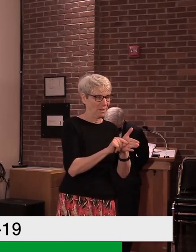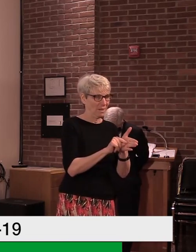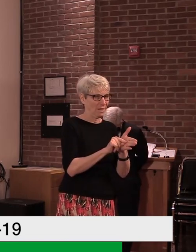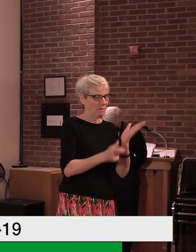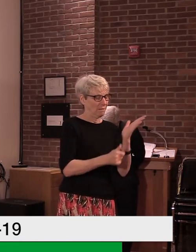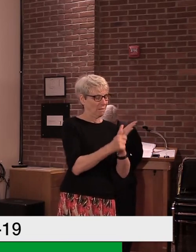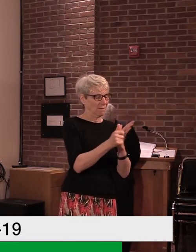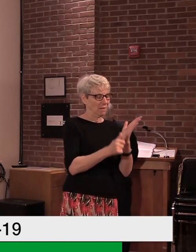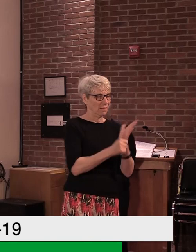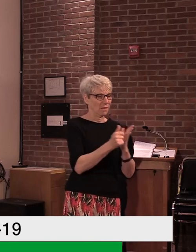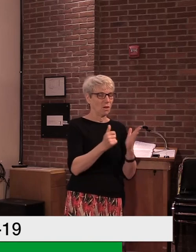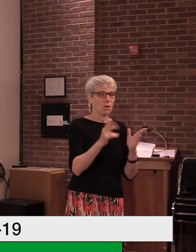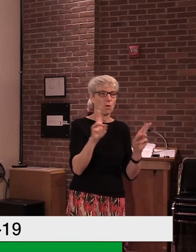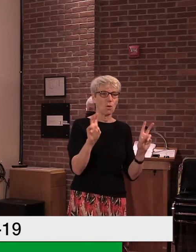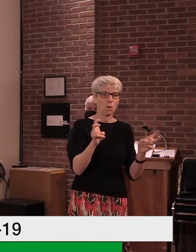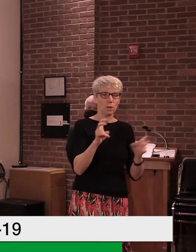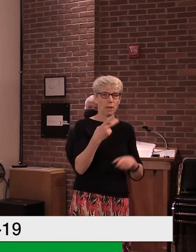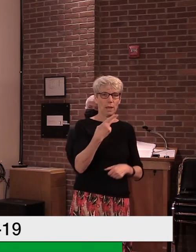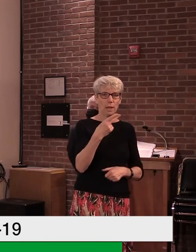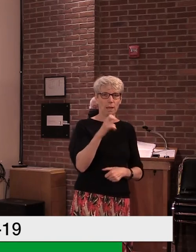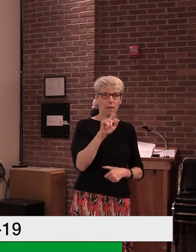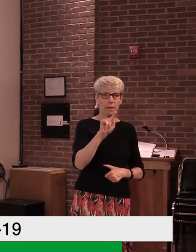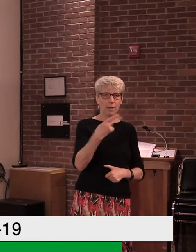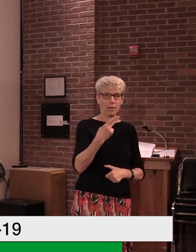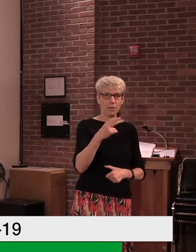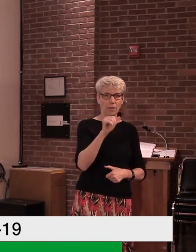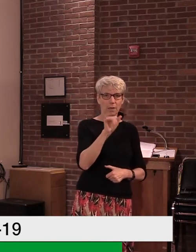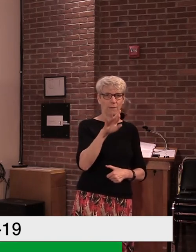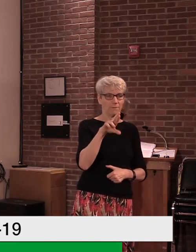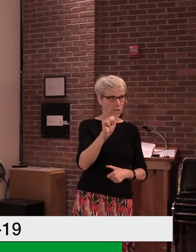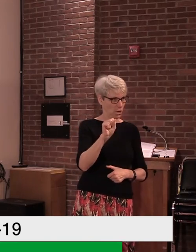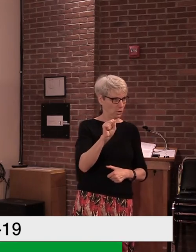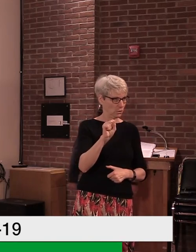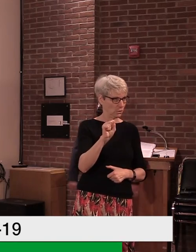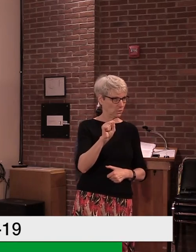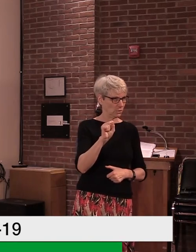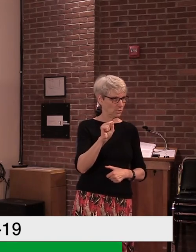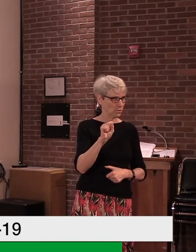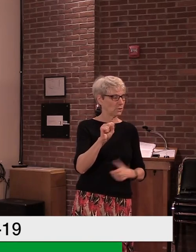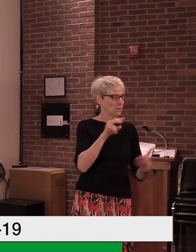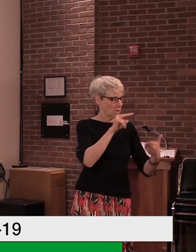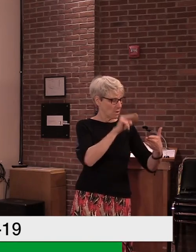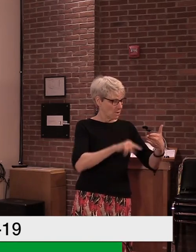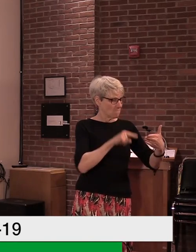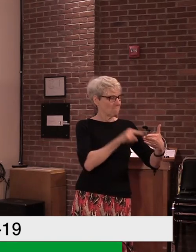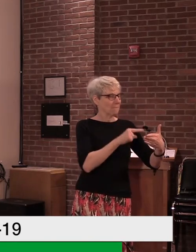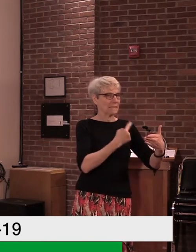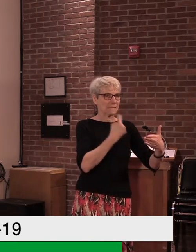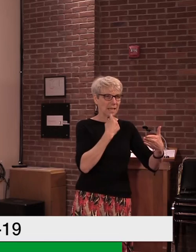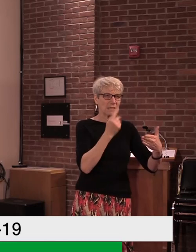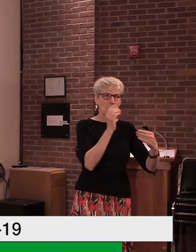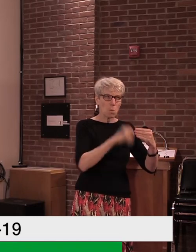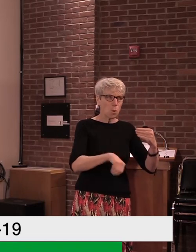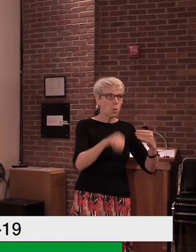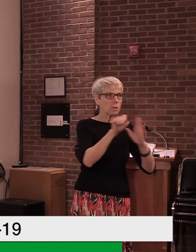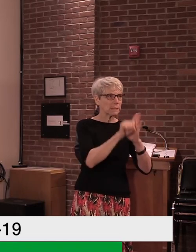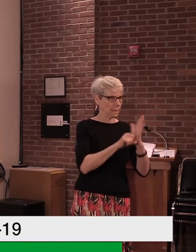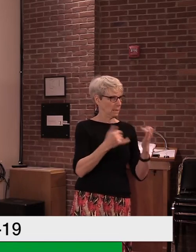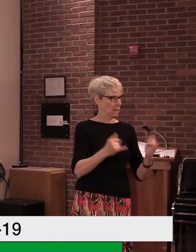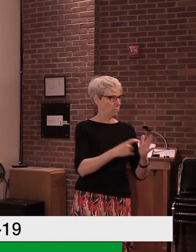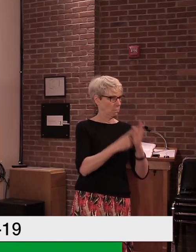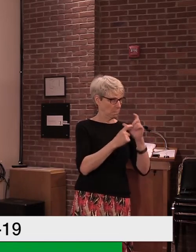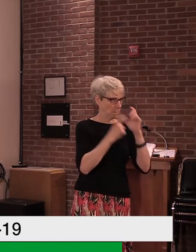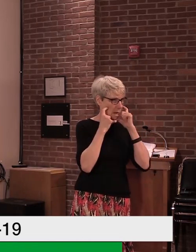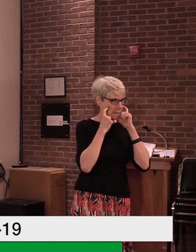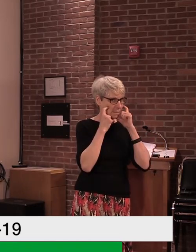Affairs that looked at the evolving climate and the fact that many states were starting to mandate,